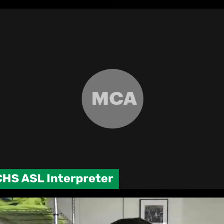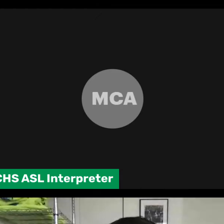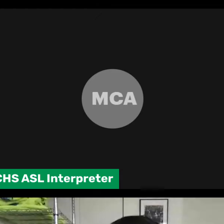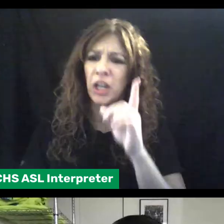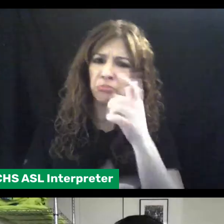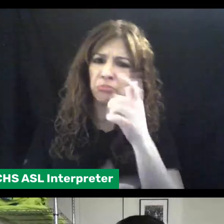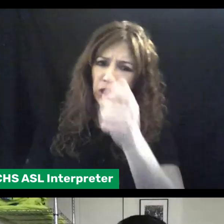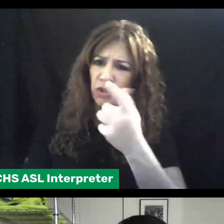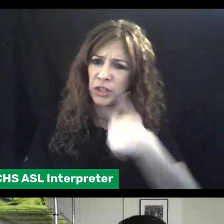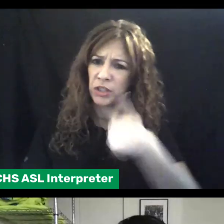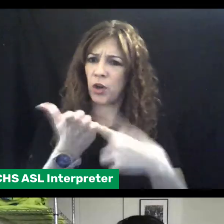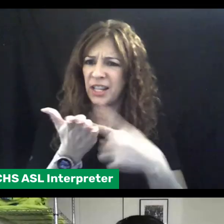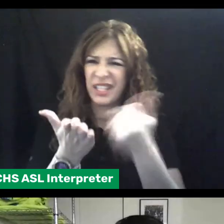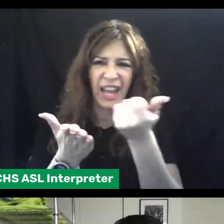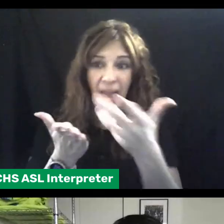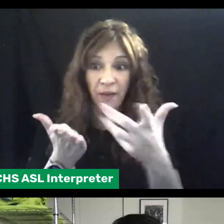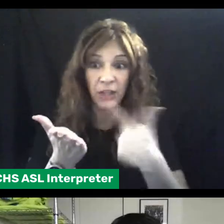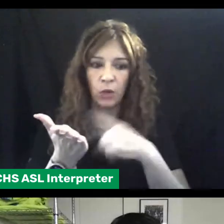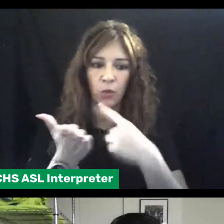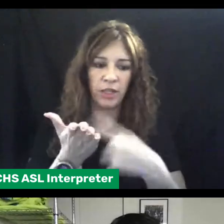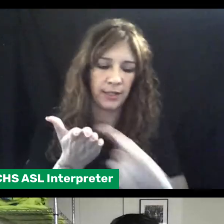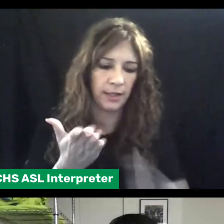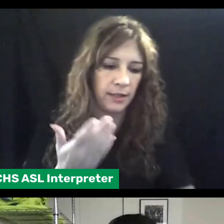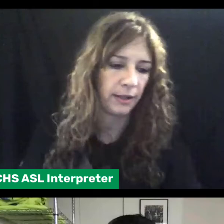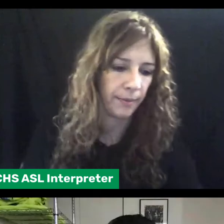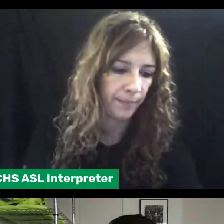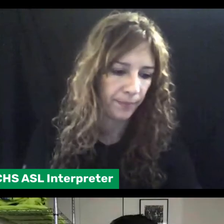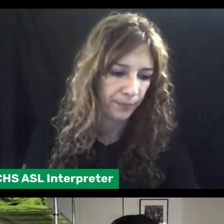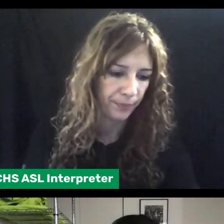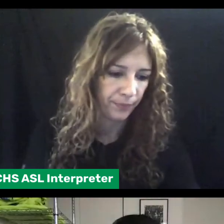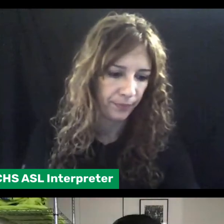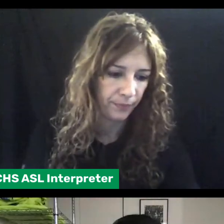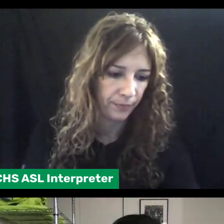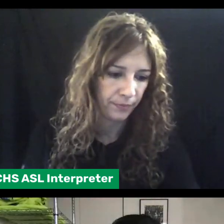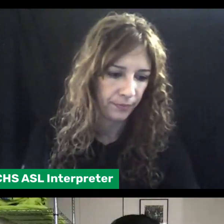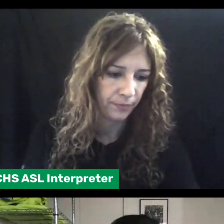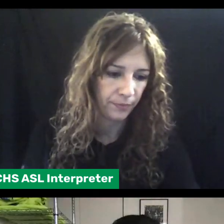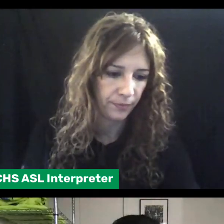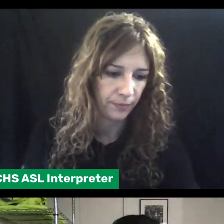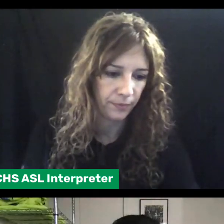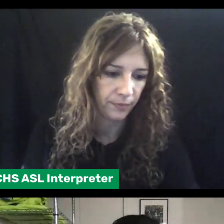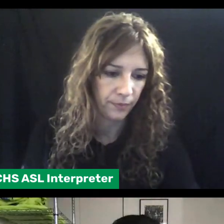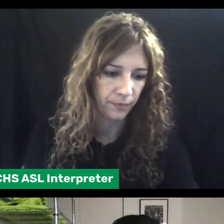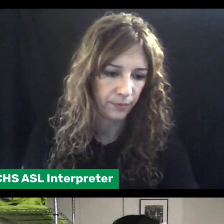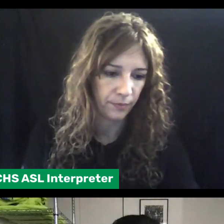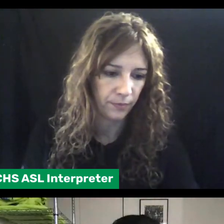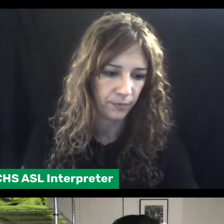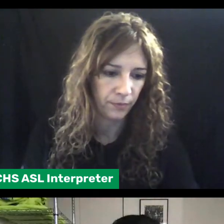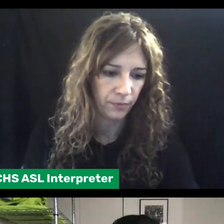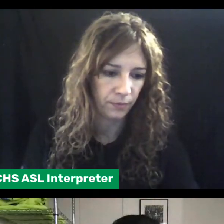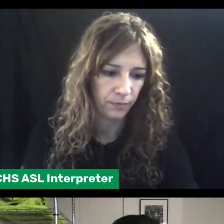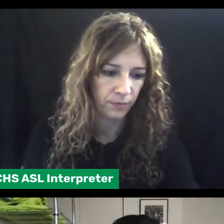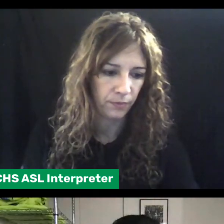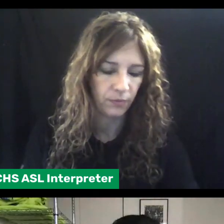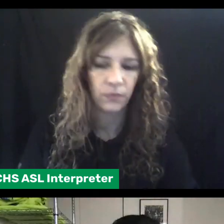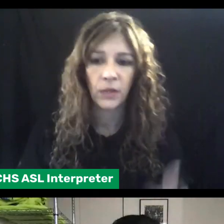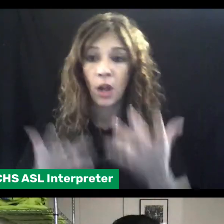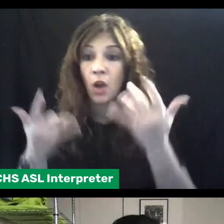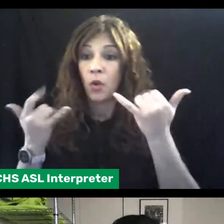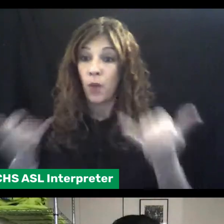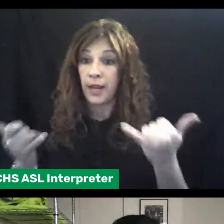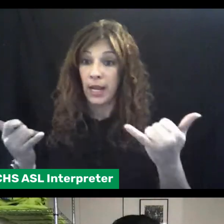platicando. En este momento el turno para mí es para hablar acerca de la